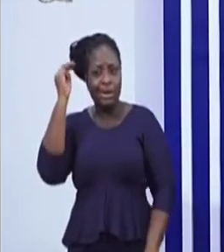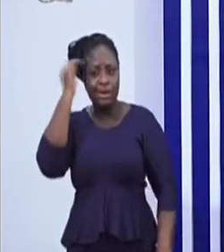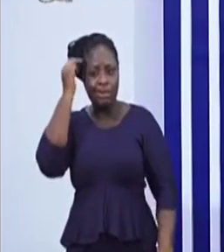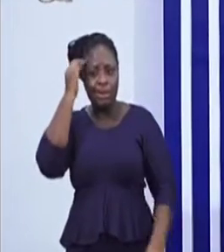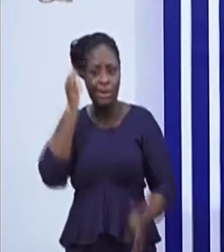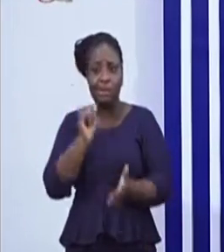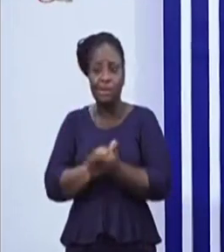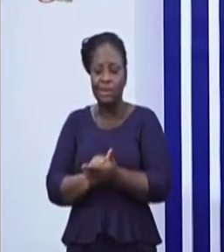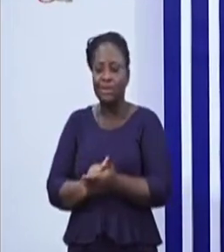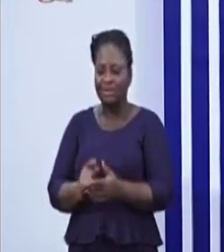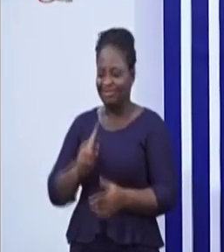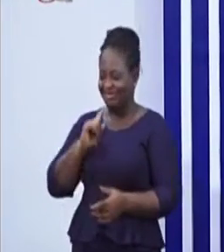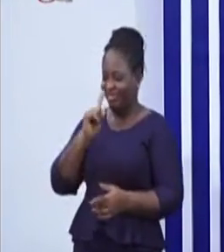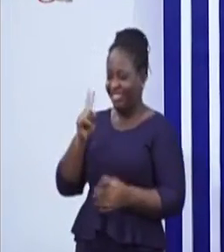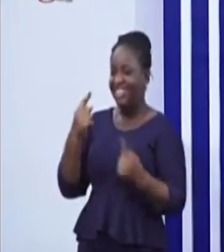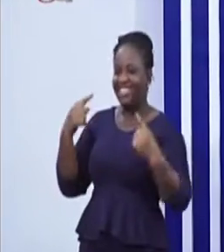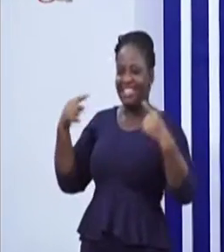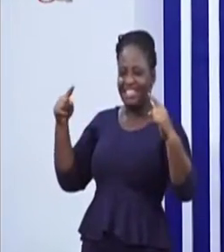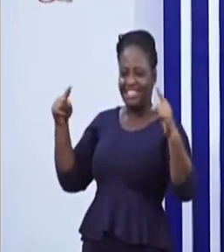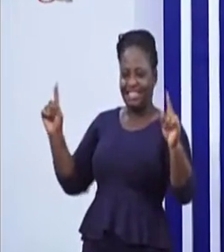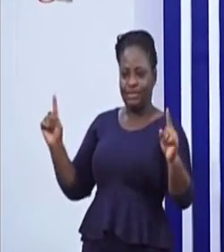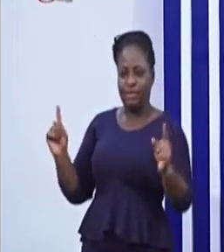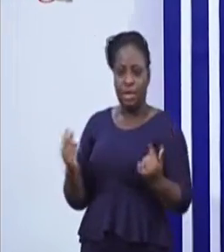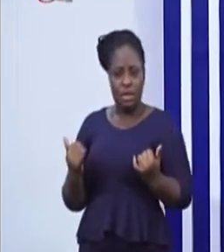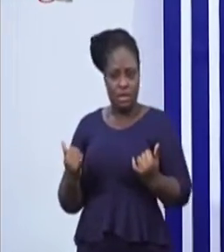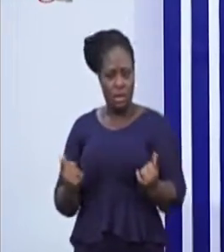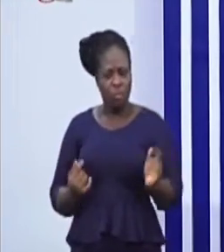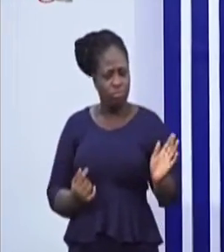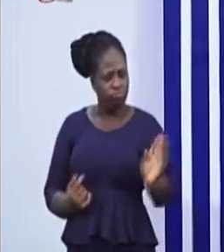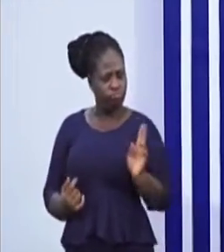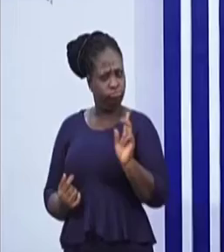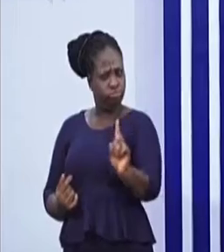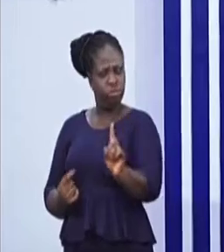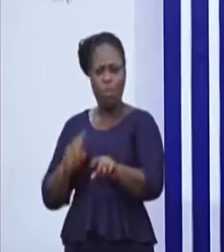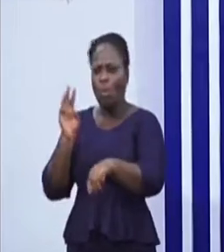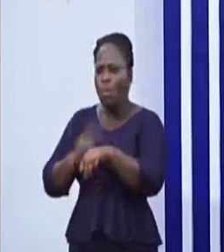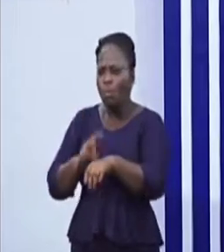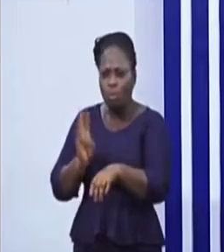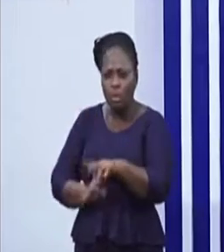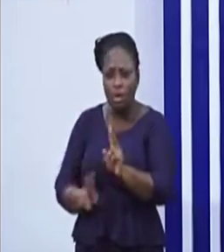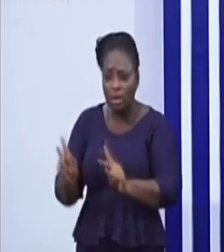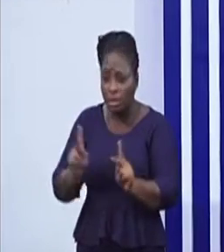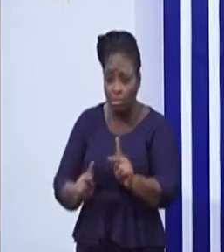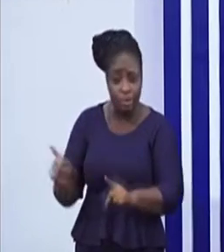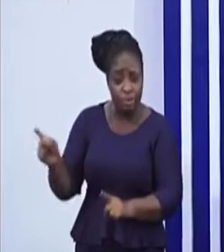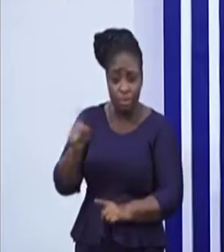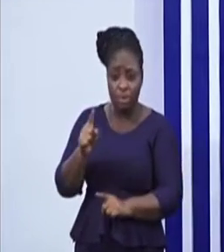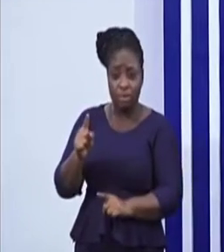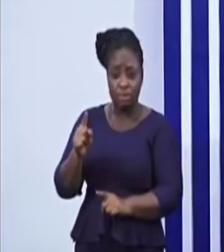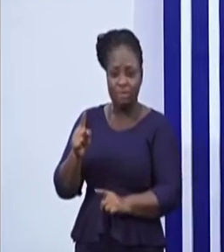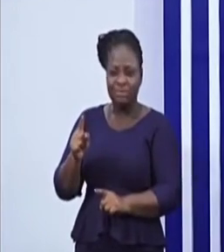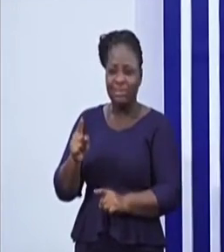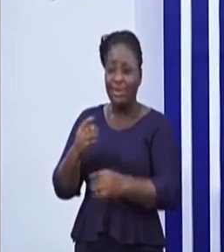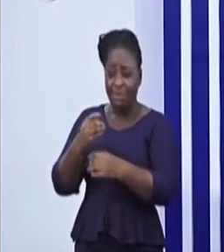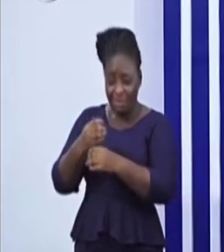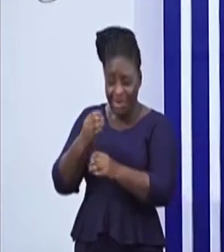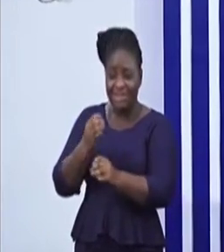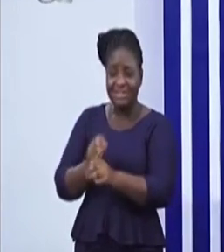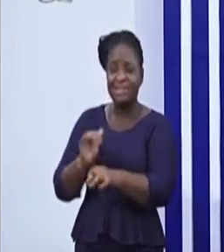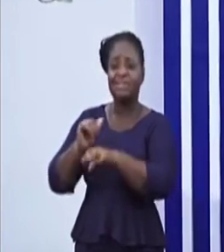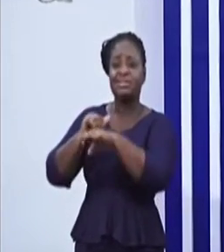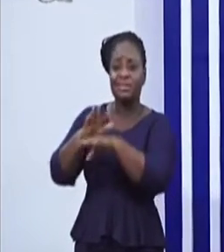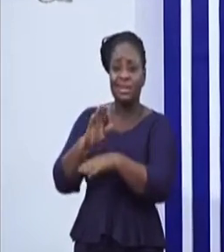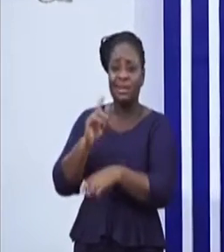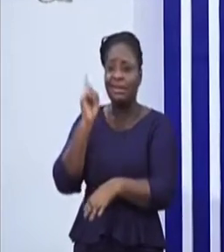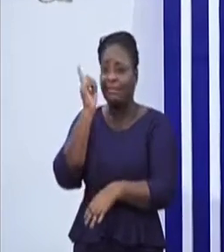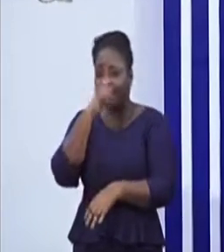very, very successful. We actually want to send a word of caution to those who engage in those mischievous behaviors, that creating and